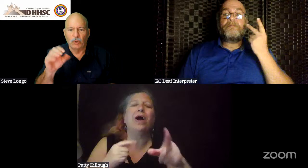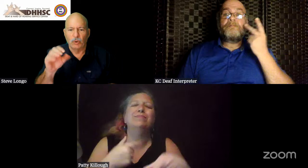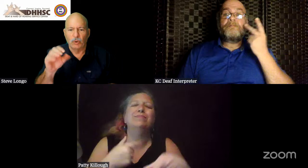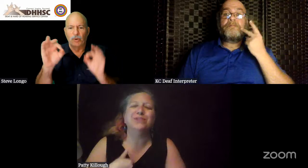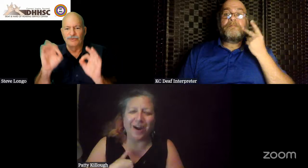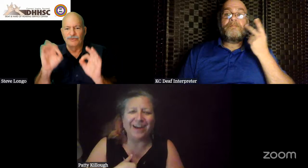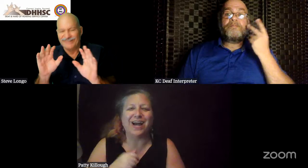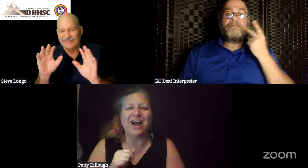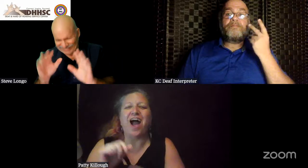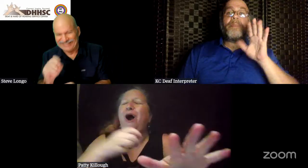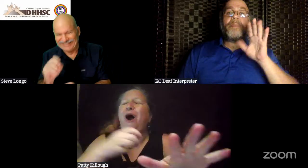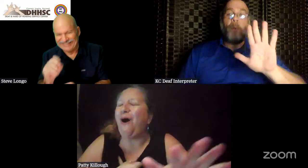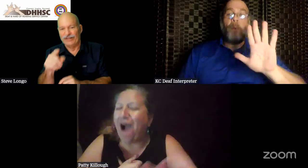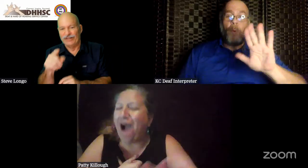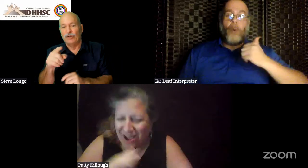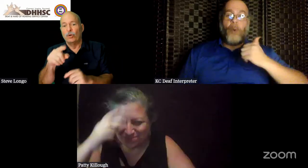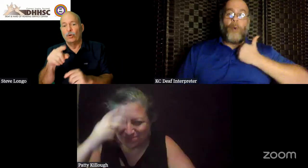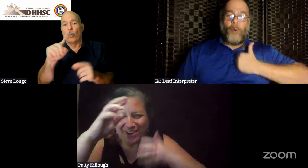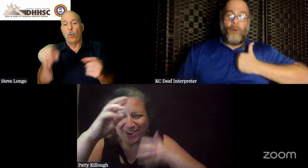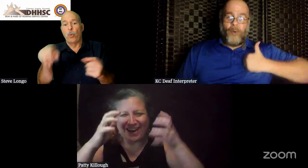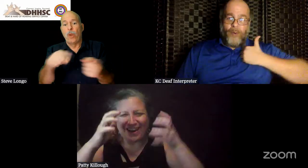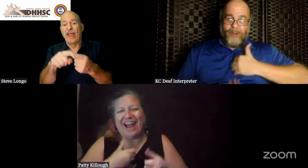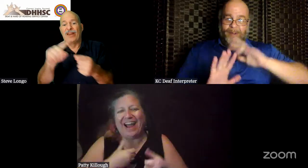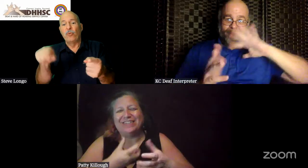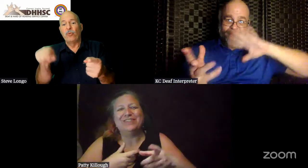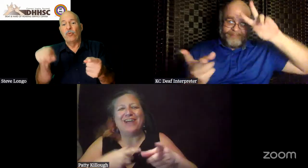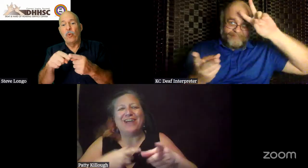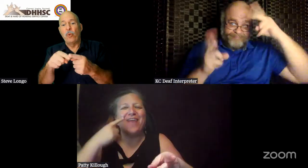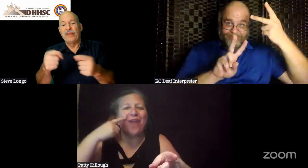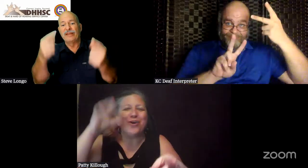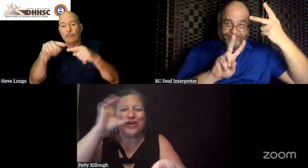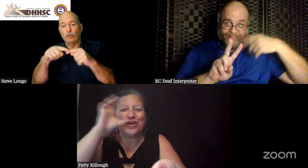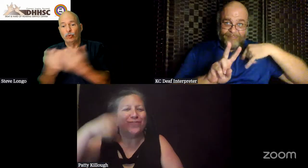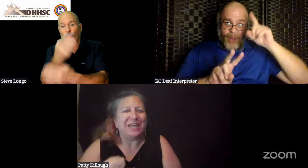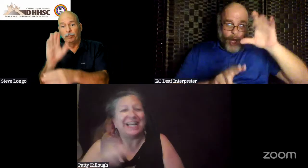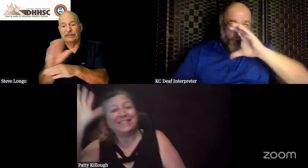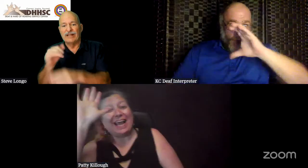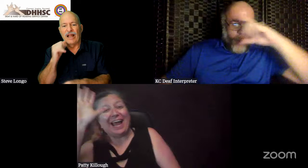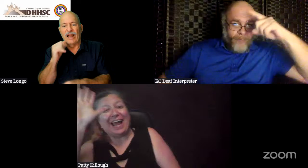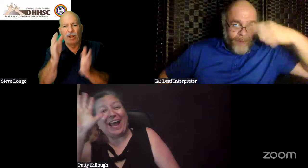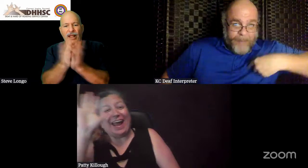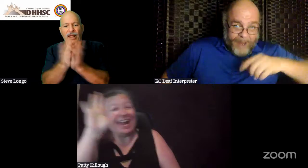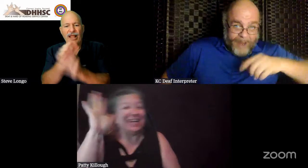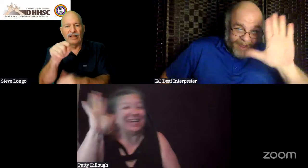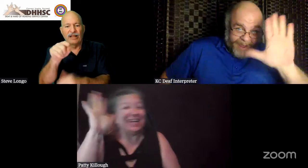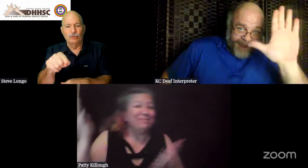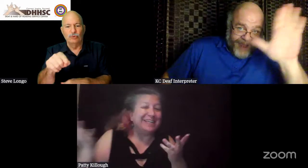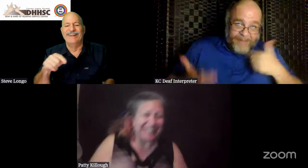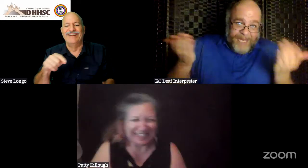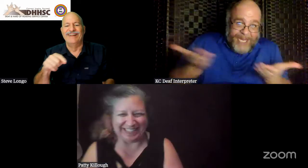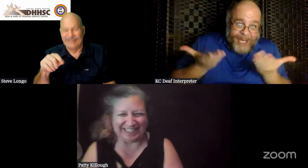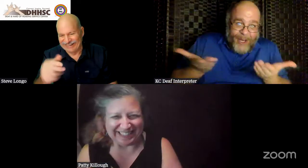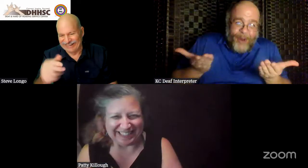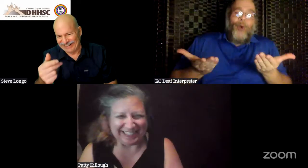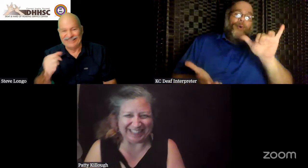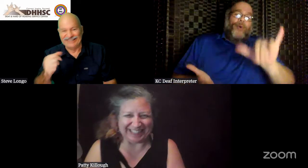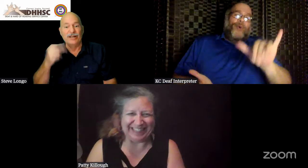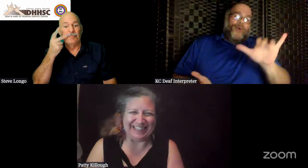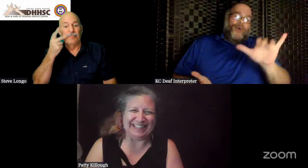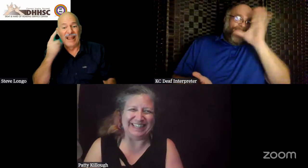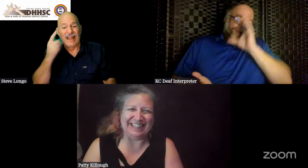Patty, go ahead. Oh, sorry. Oh, yes. Okay. I got confused. I thought you were wanting me.